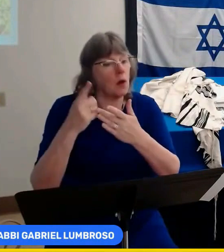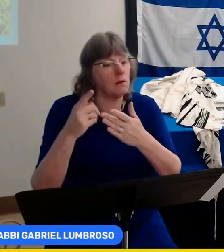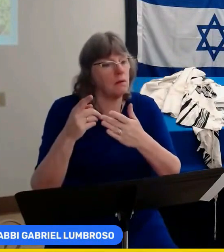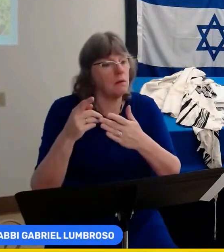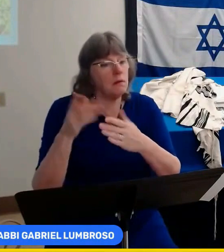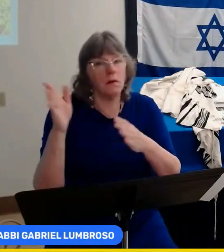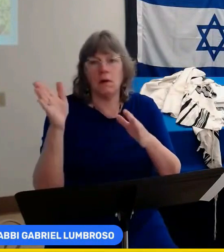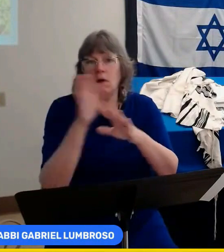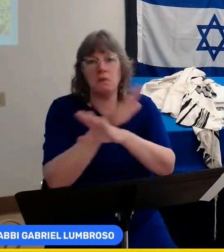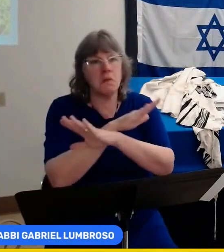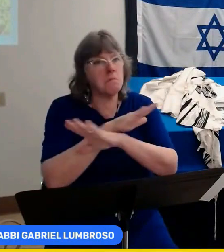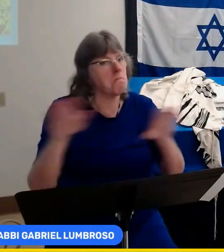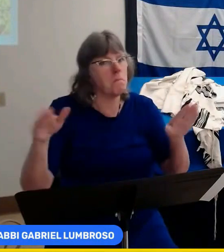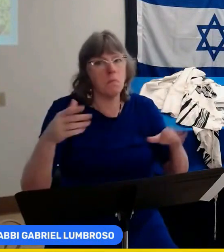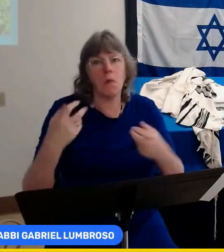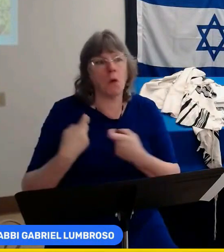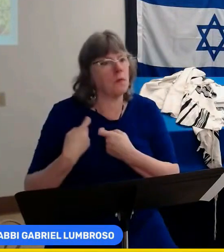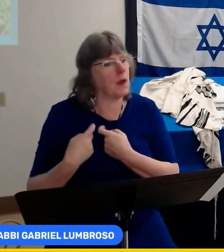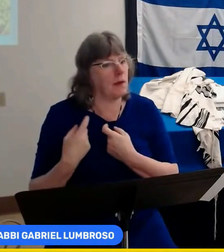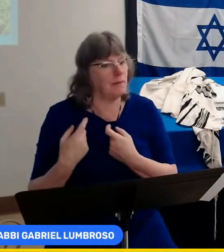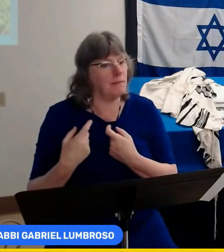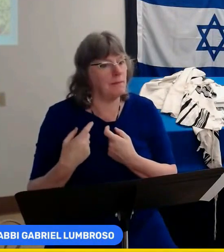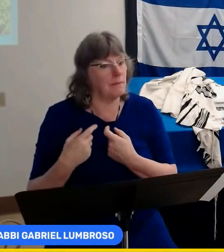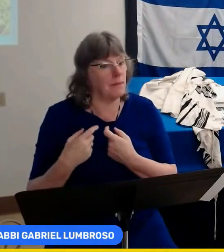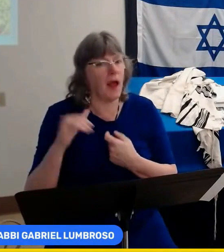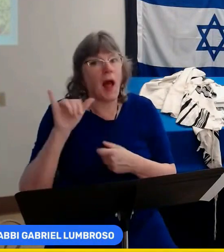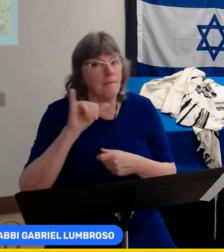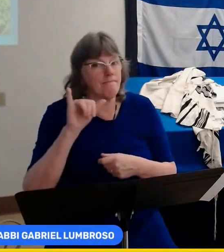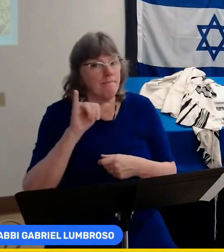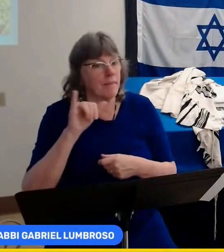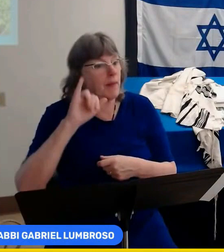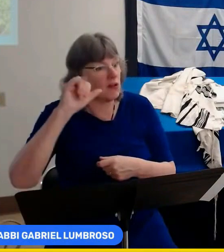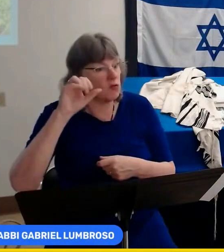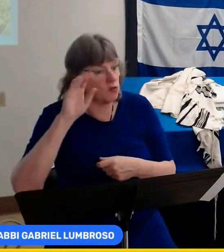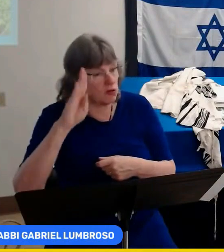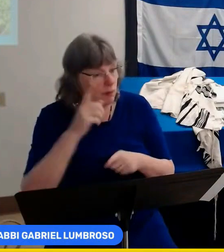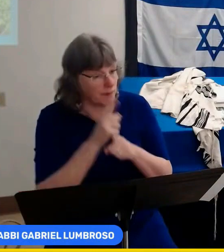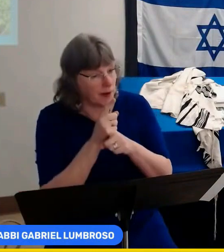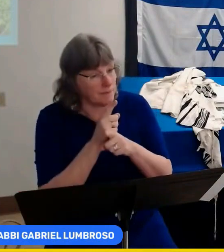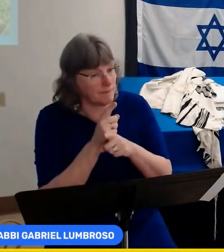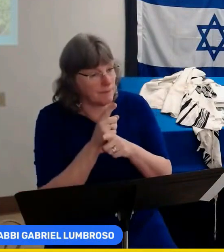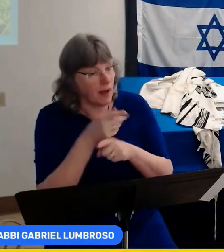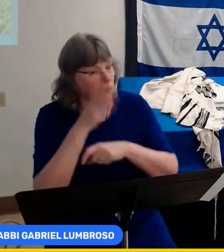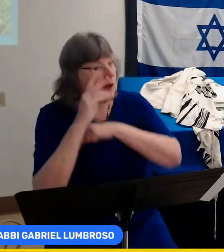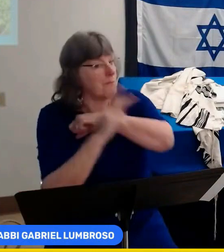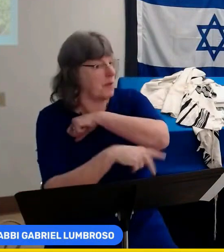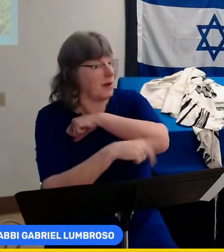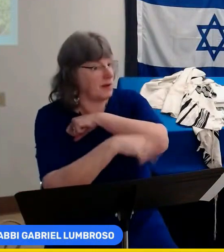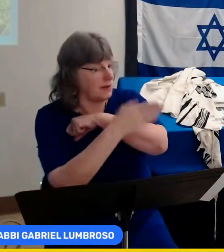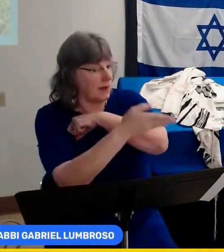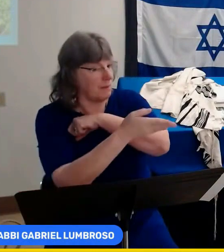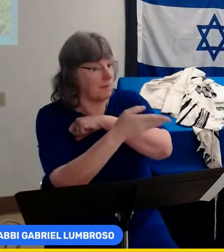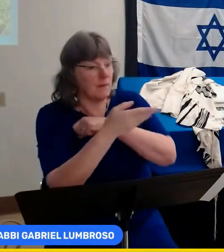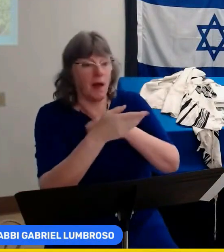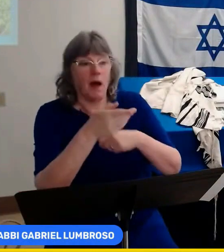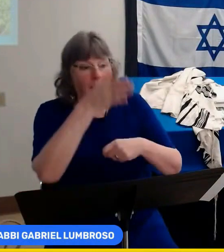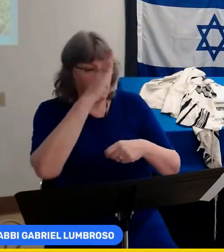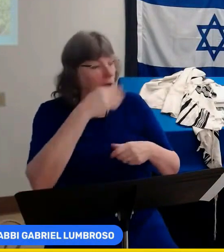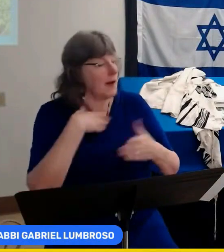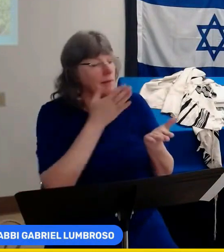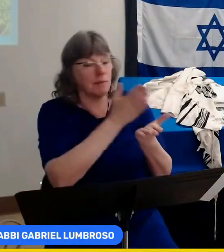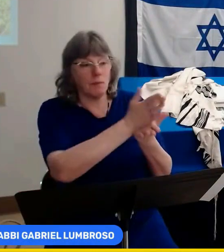It's His prerogative to do whatever He will. So that's what the contract,